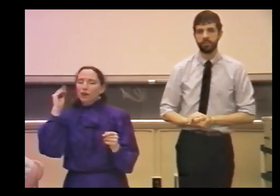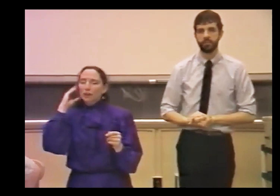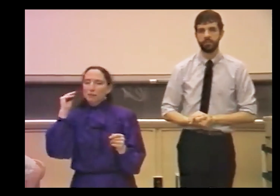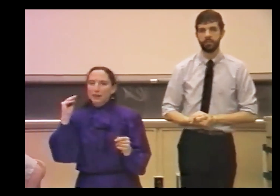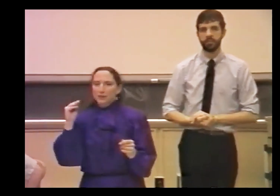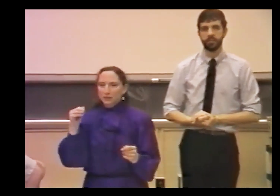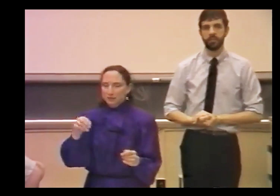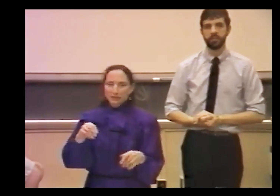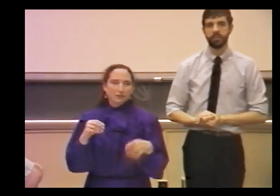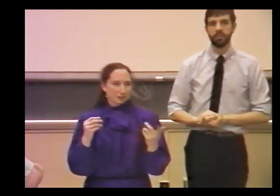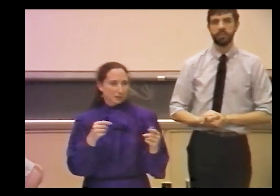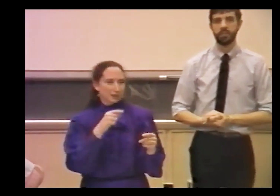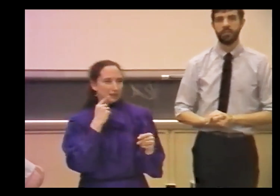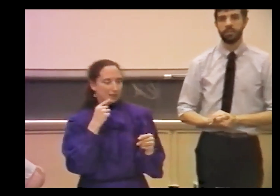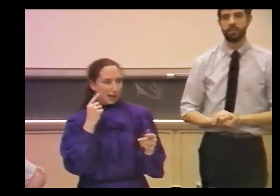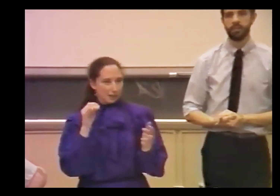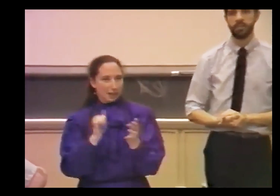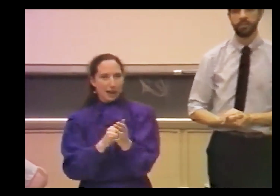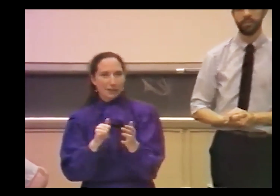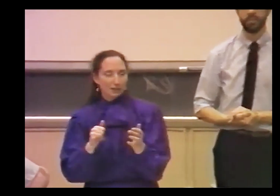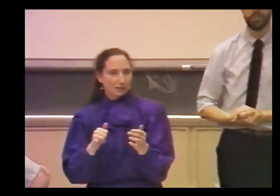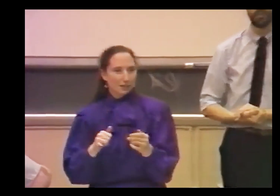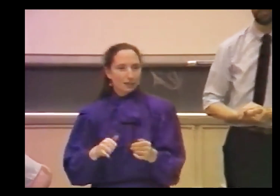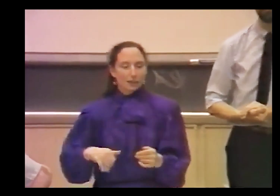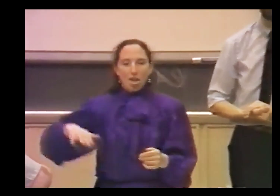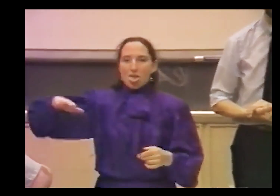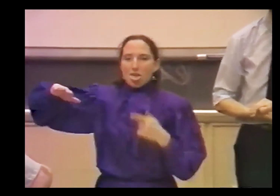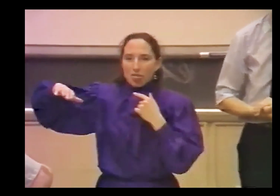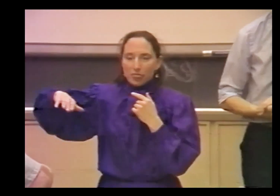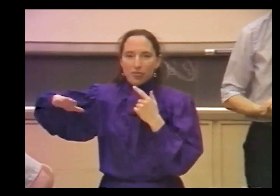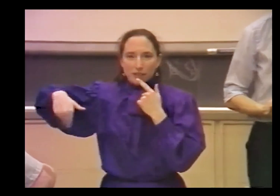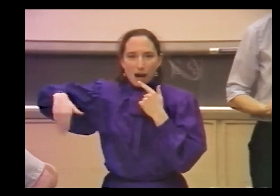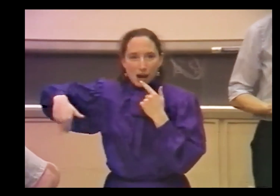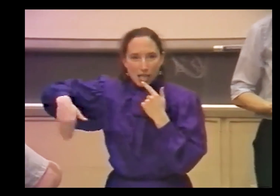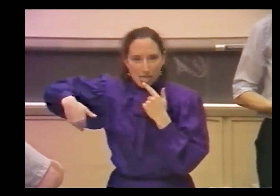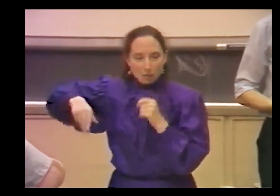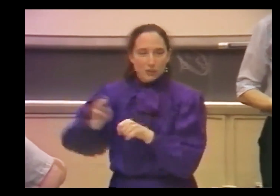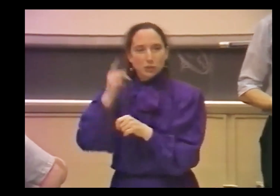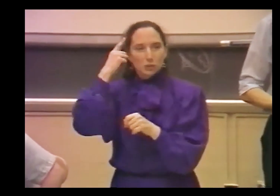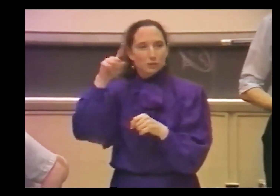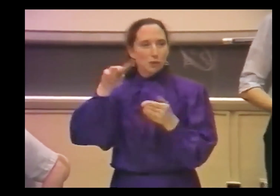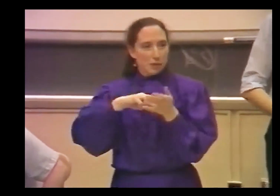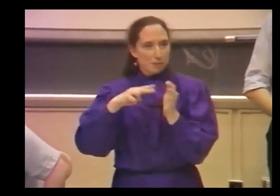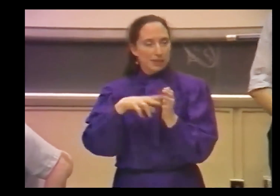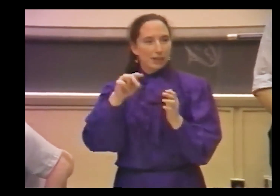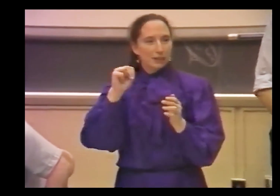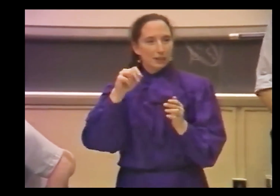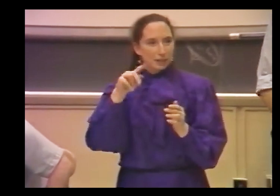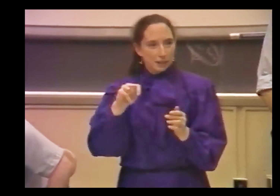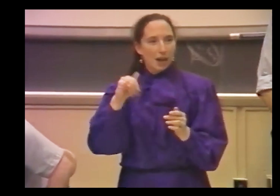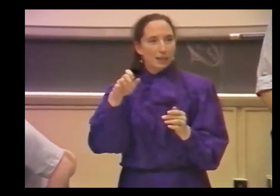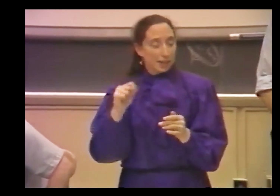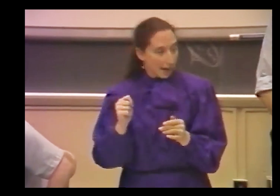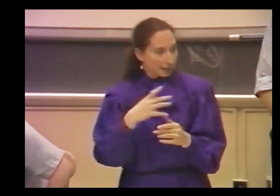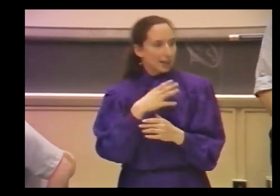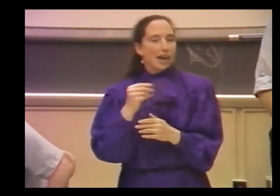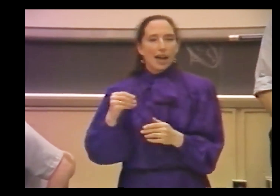Charlotte Baker said that the tongue was used for the meaning not yet,